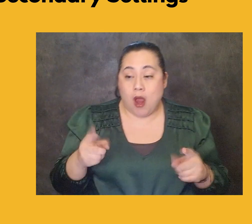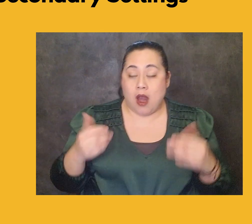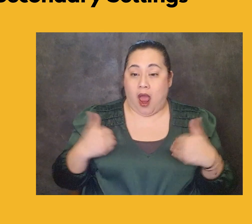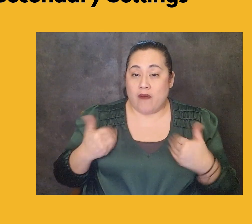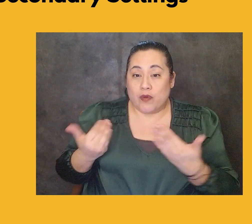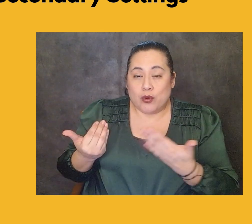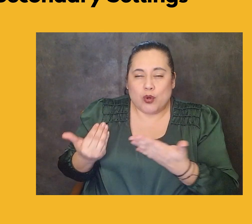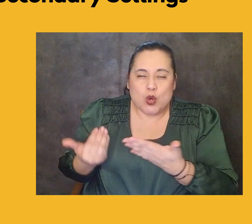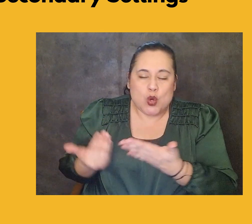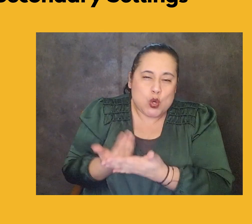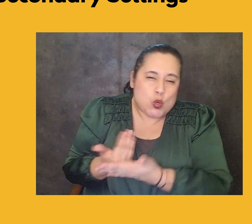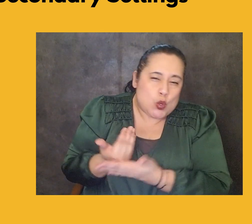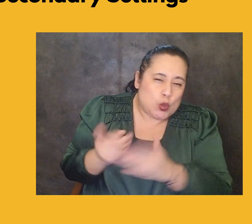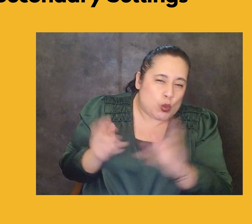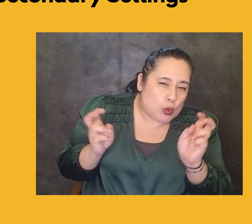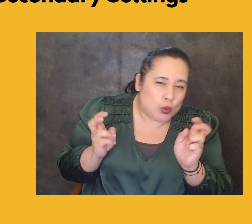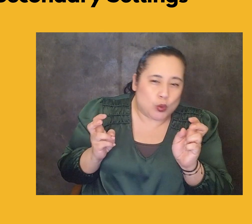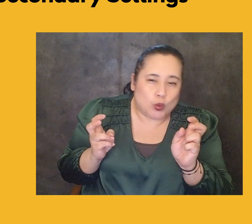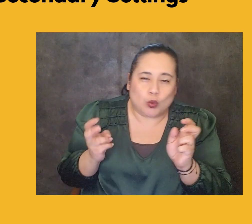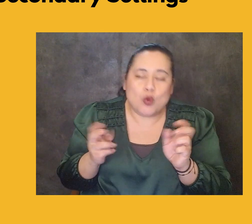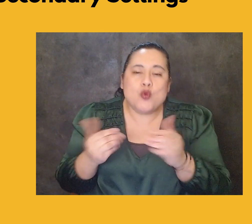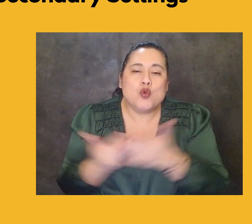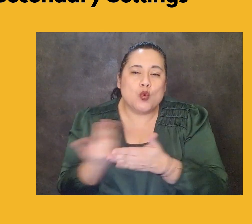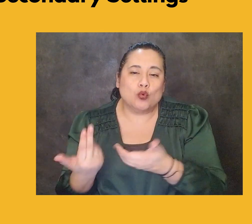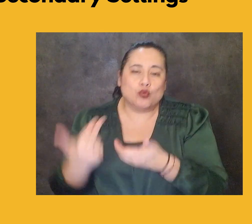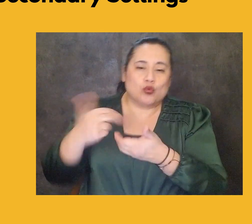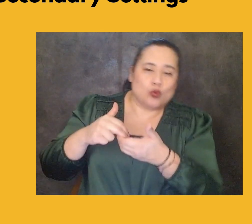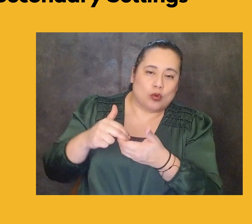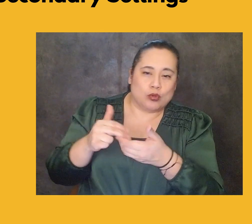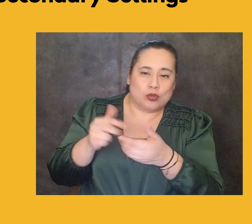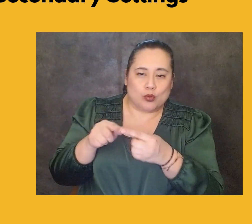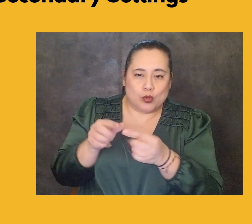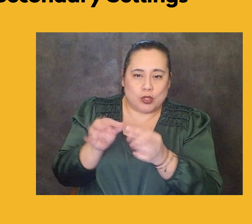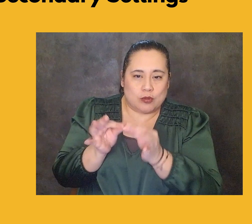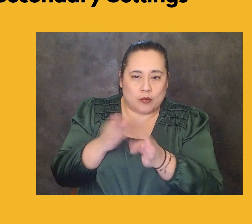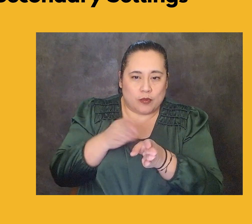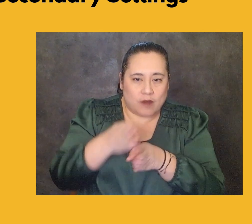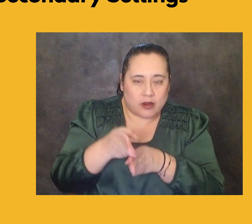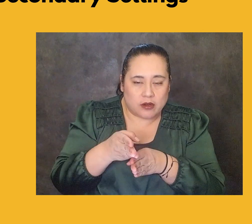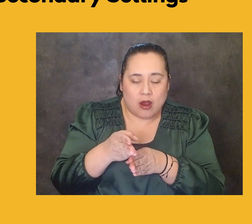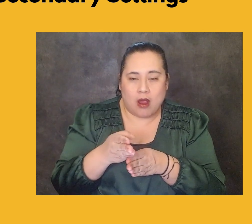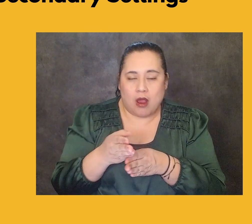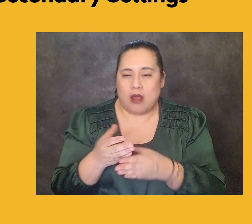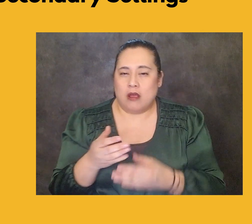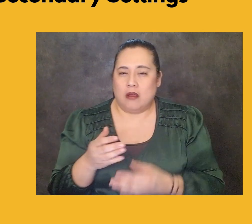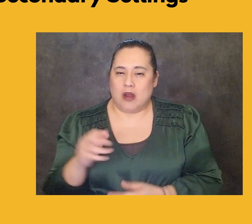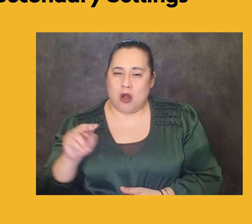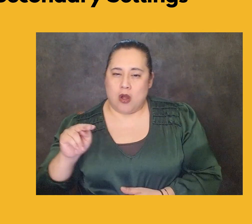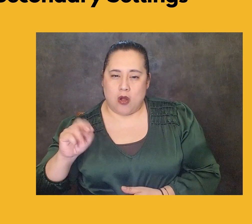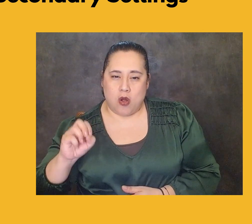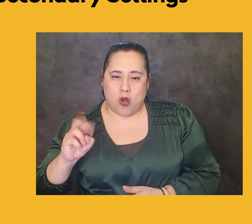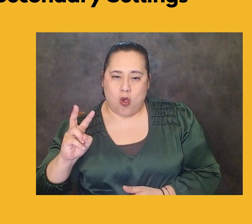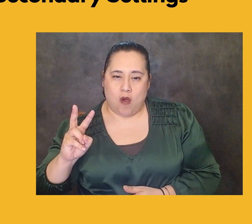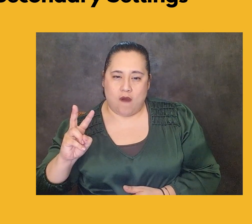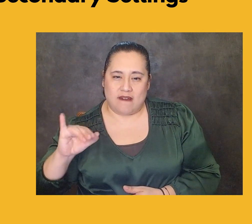a new entrant to the interpreting field, a novice.